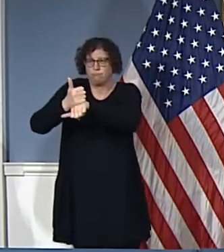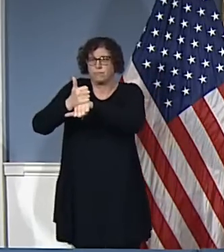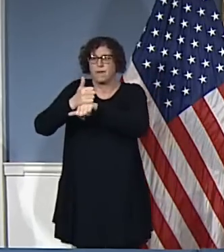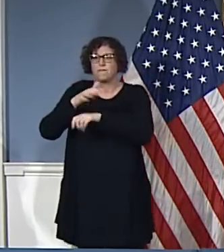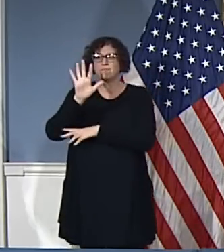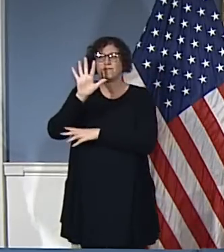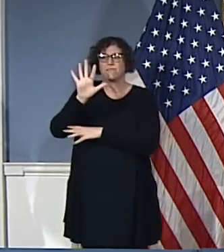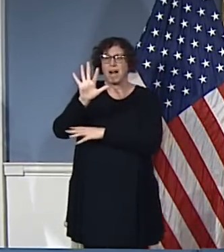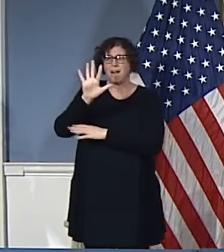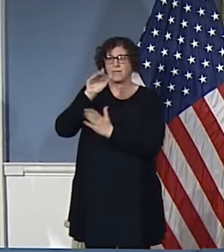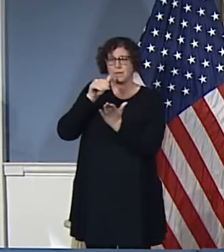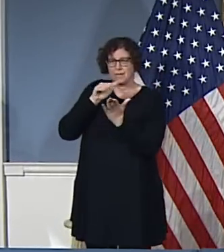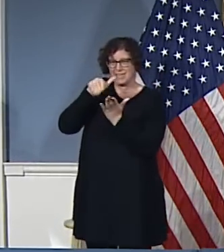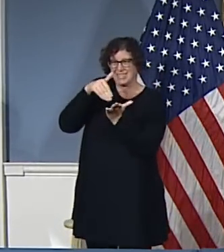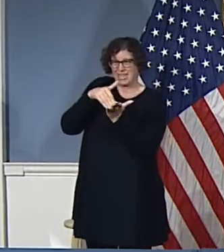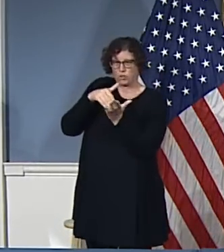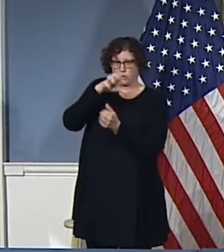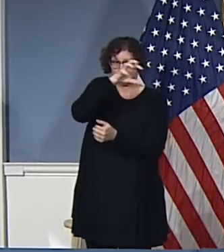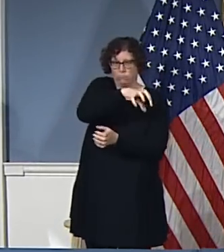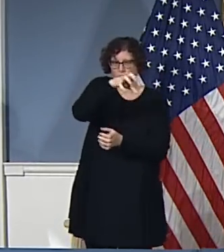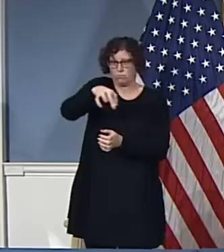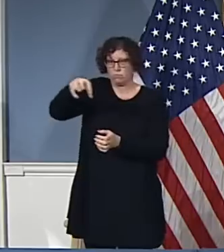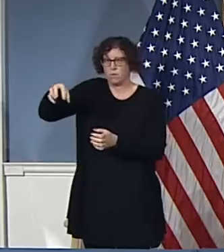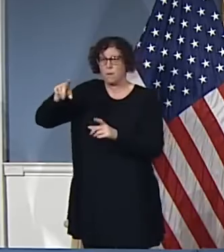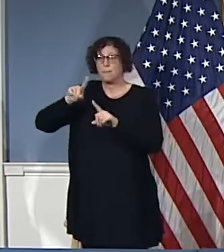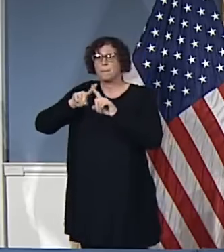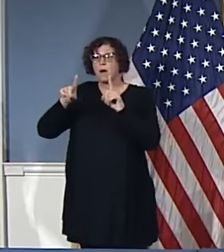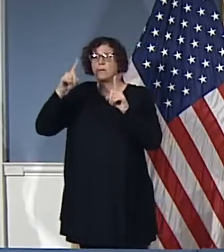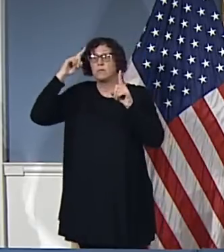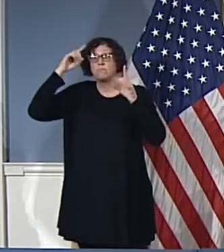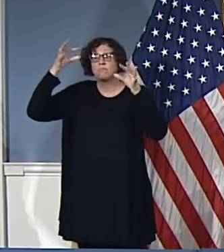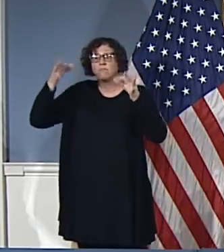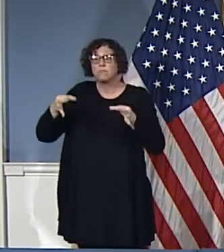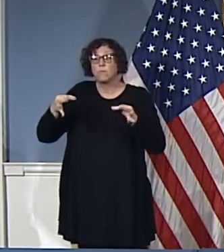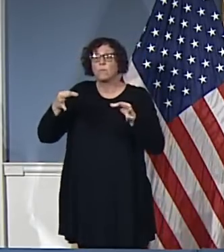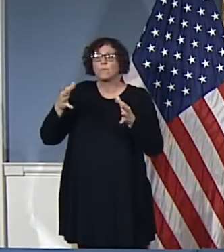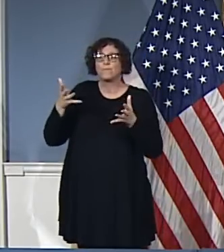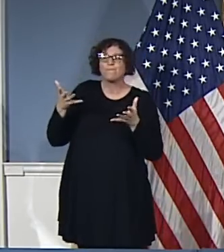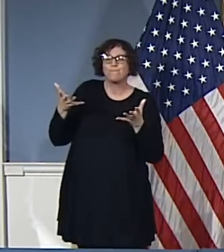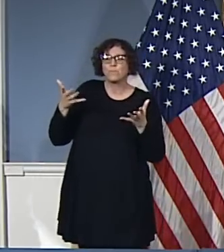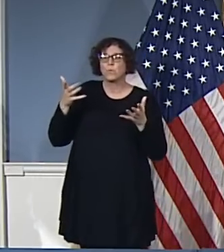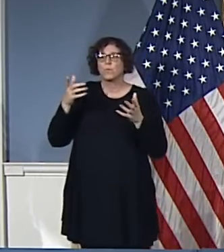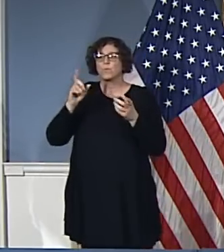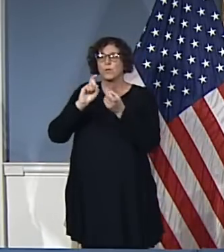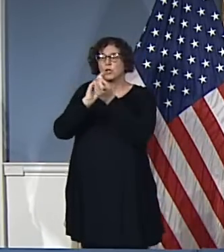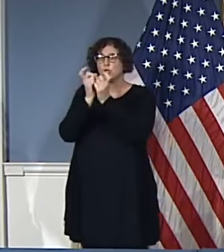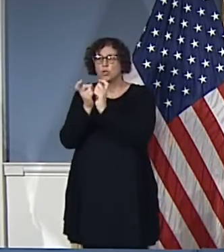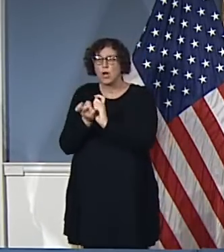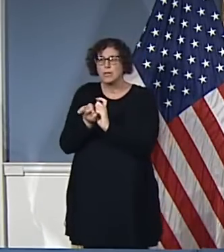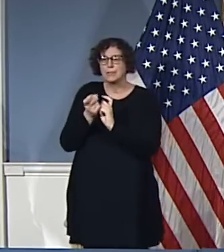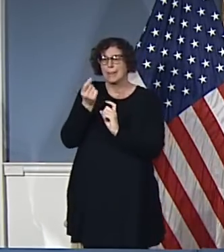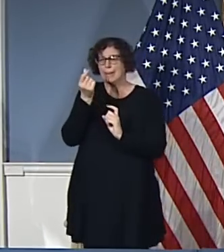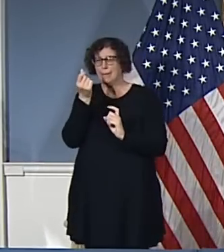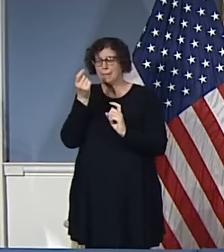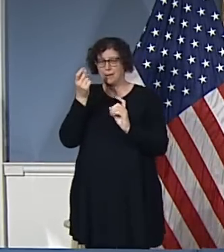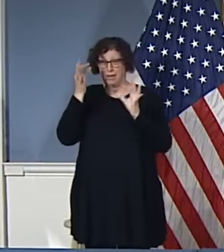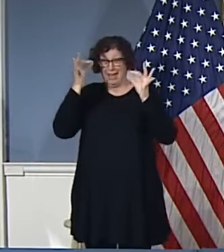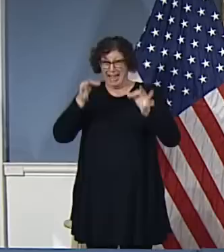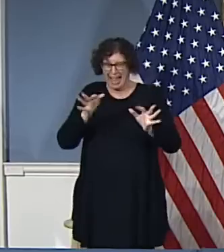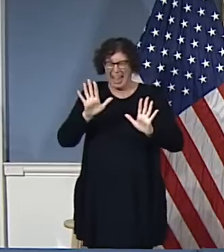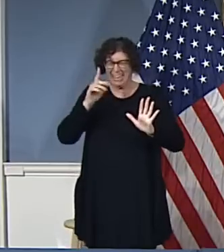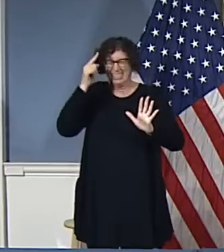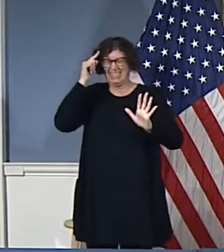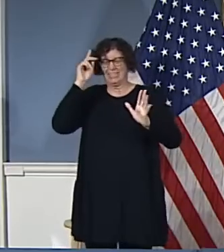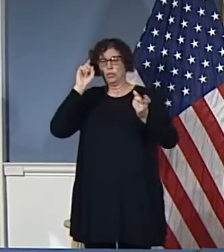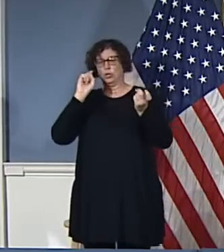we have while still expanding the city's overall testing capacity, we are going to be co-locating these testing sites